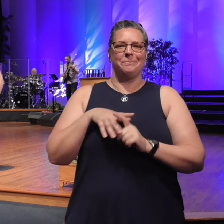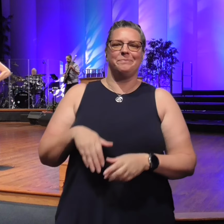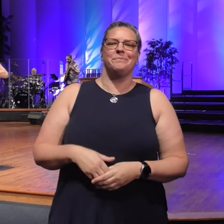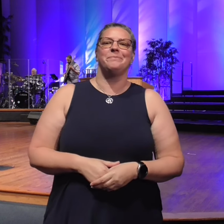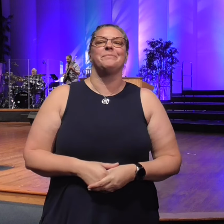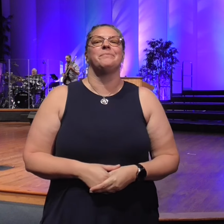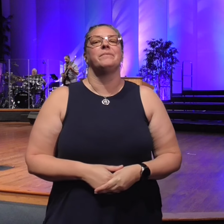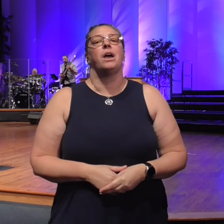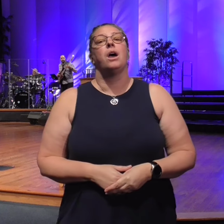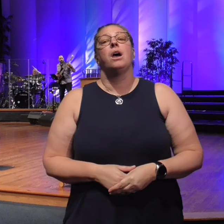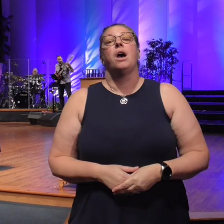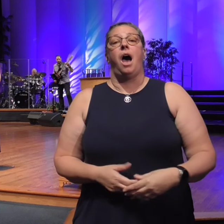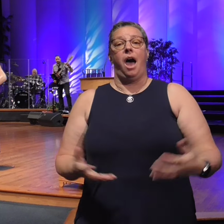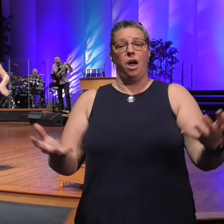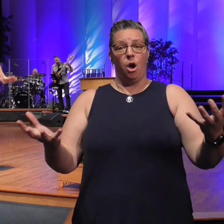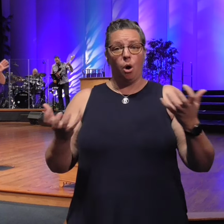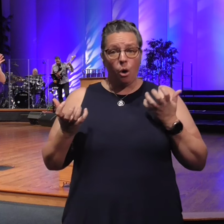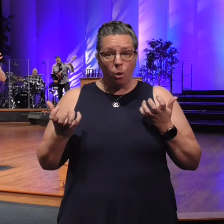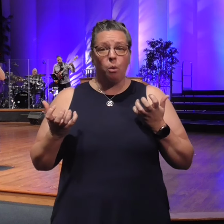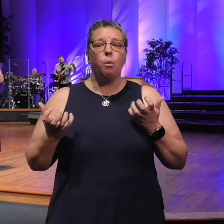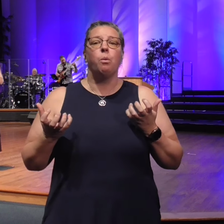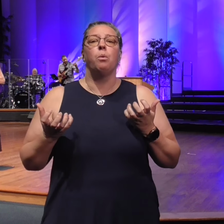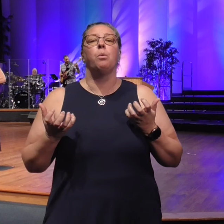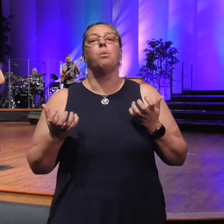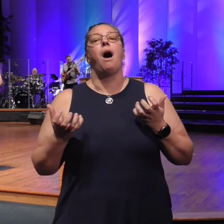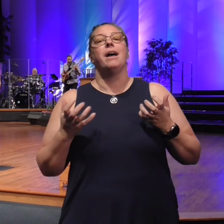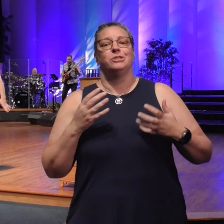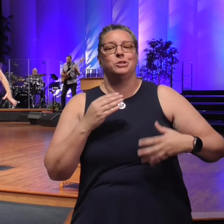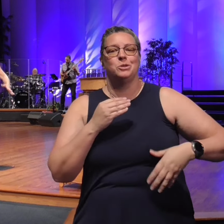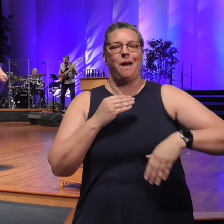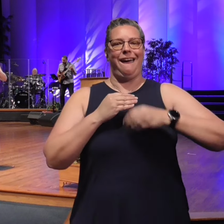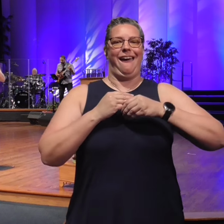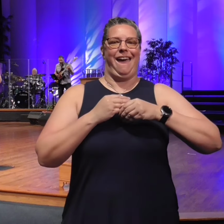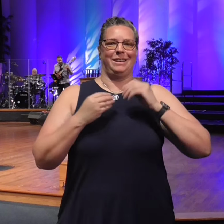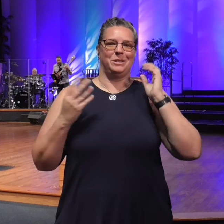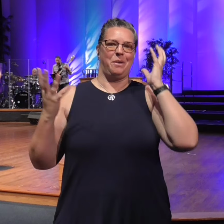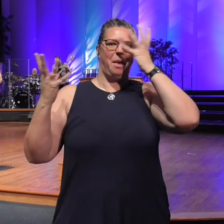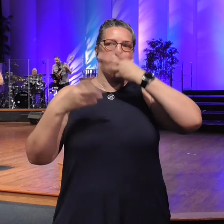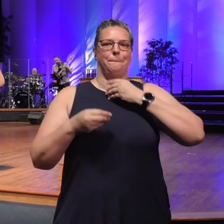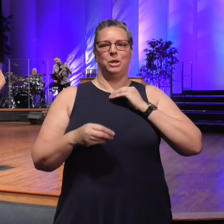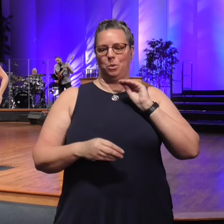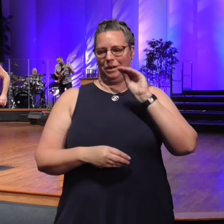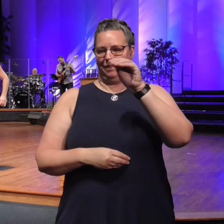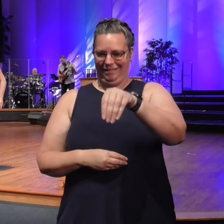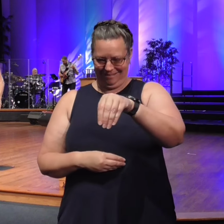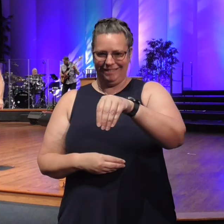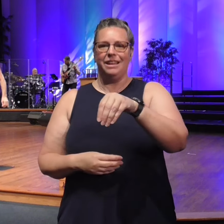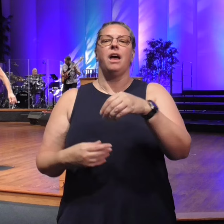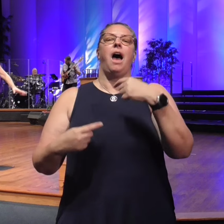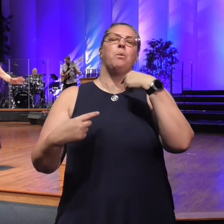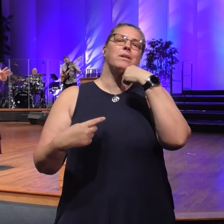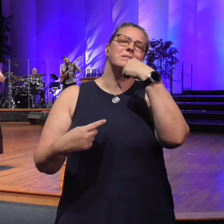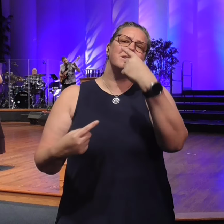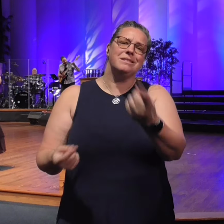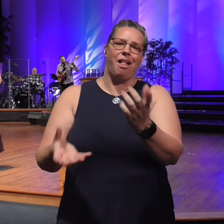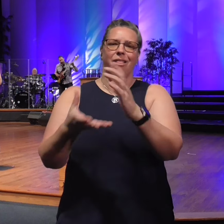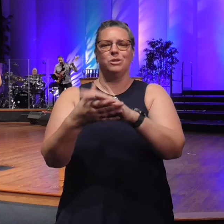are. And I want to add to the beauty to tell a